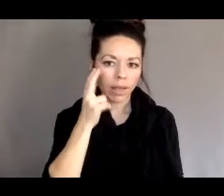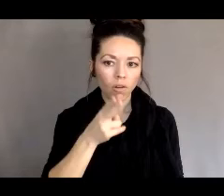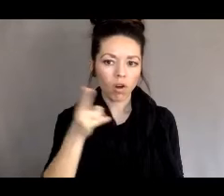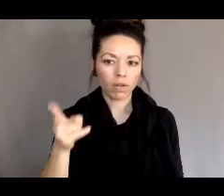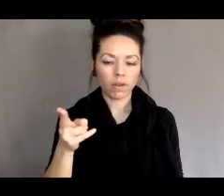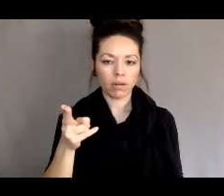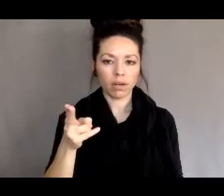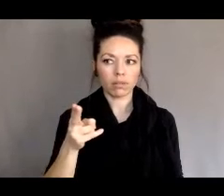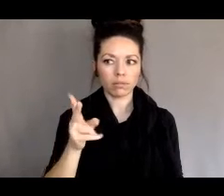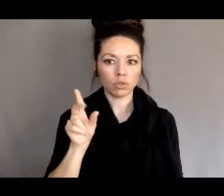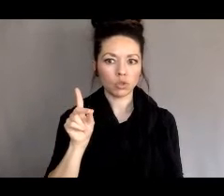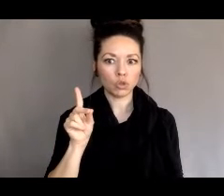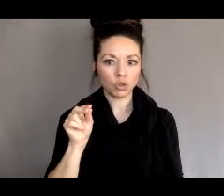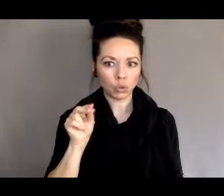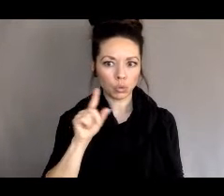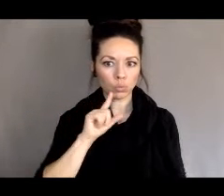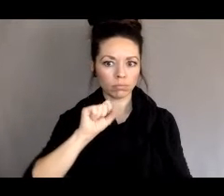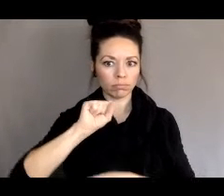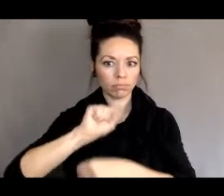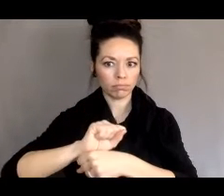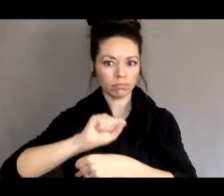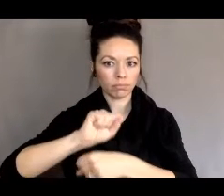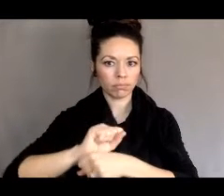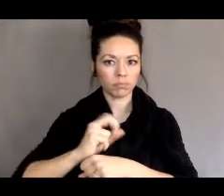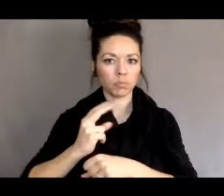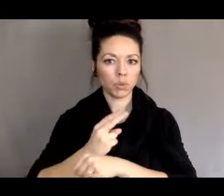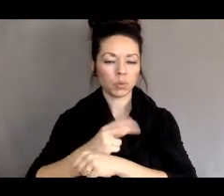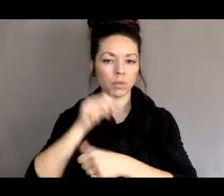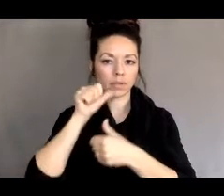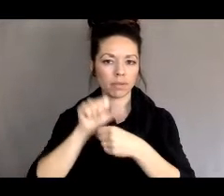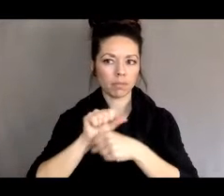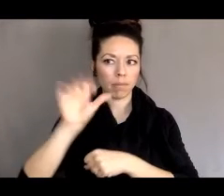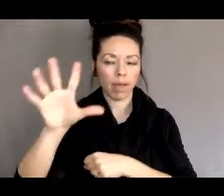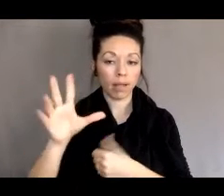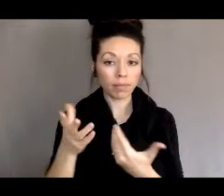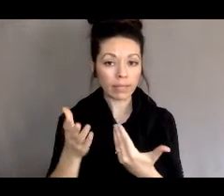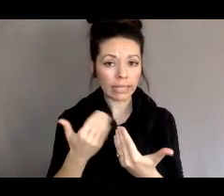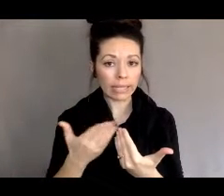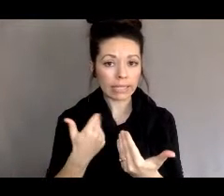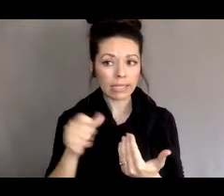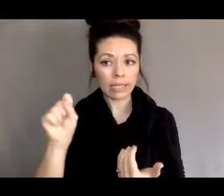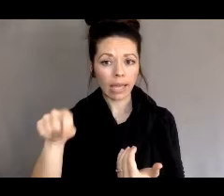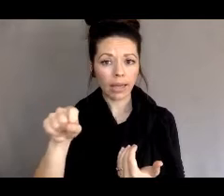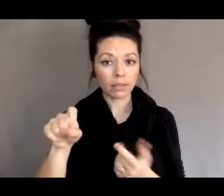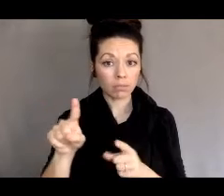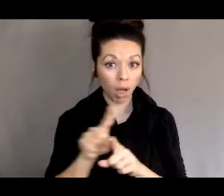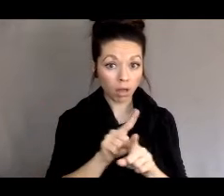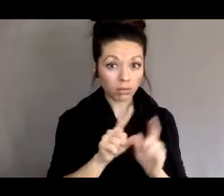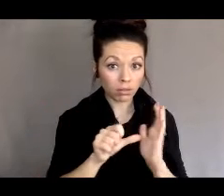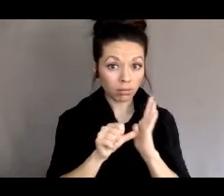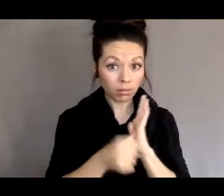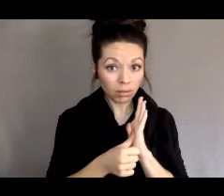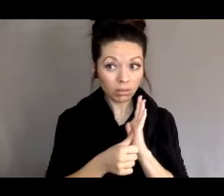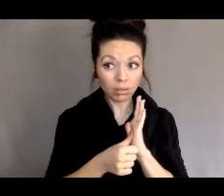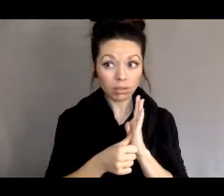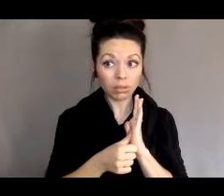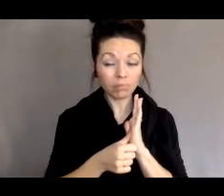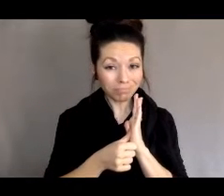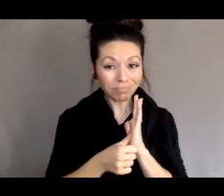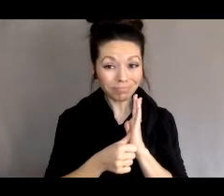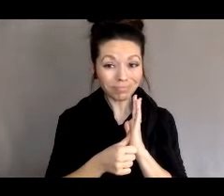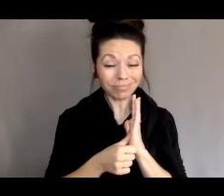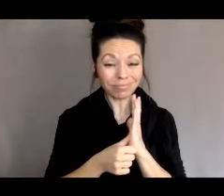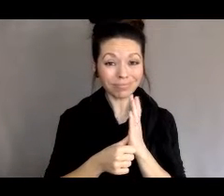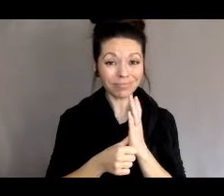by mail. It's not only is it easier to vote by mail, but it's a less frustrating